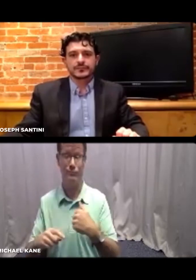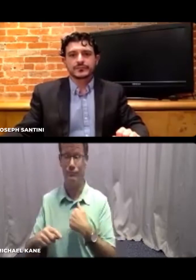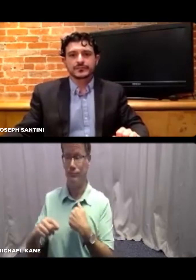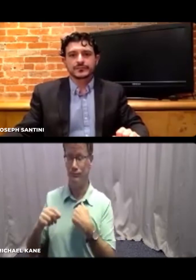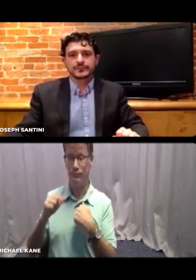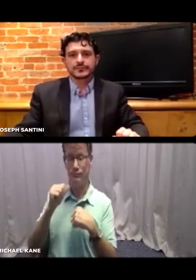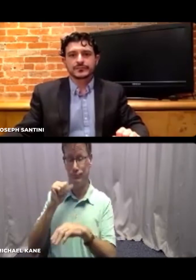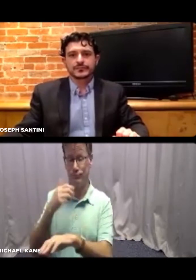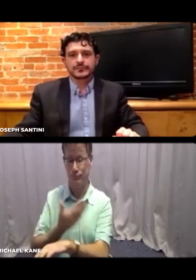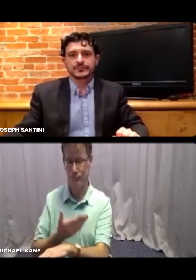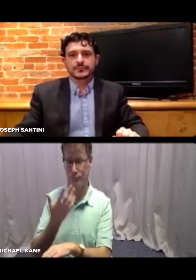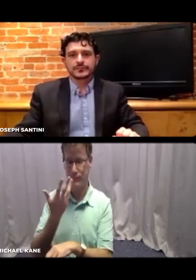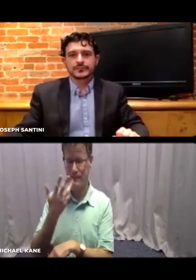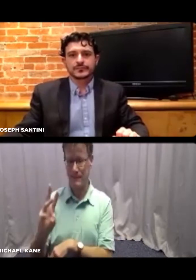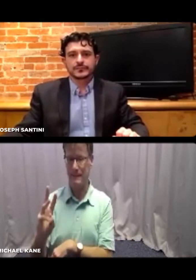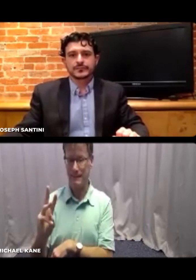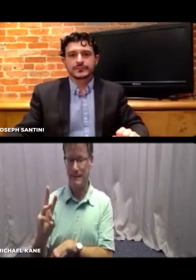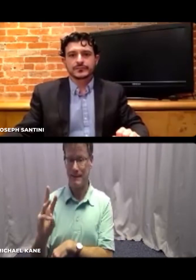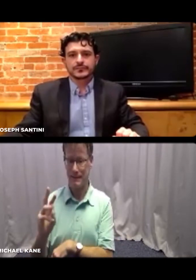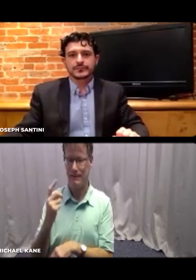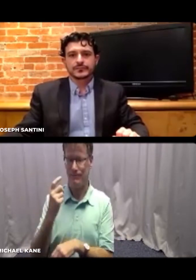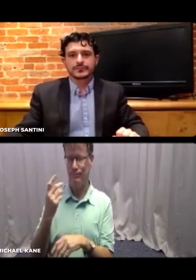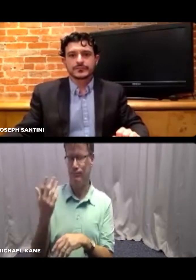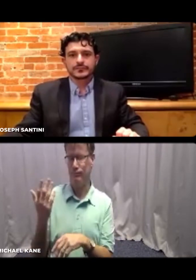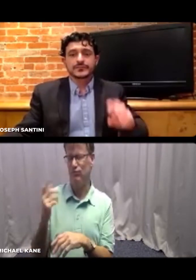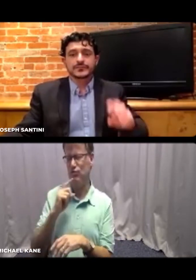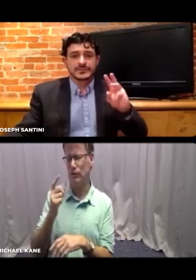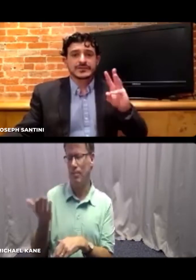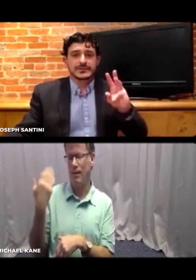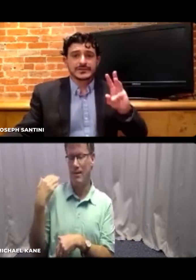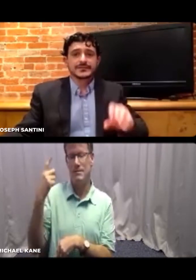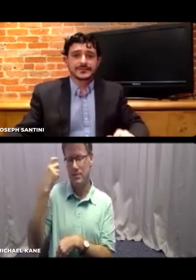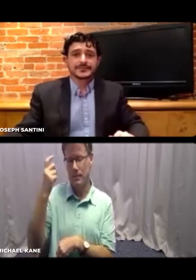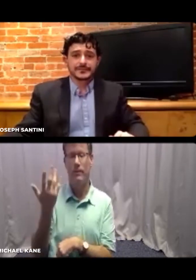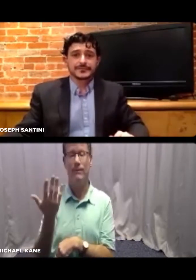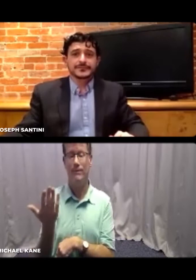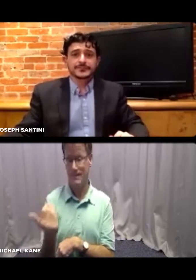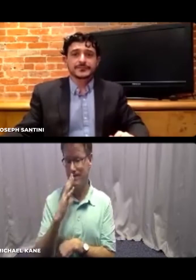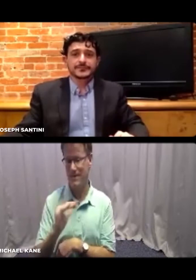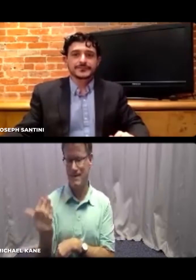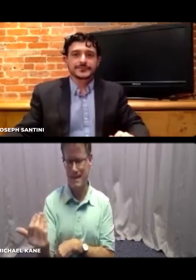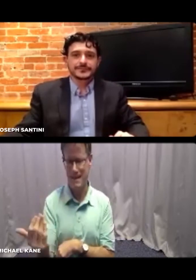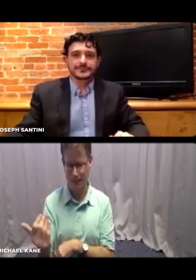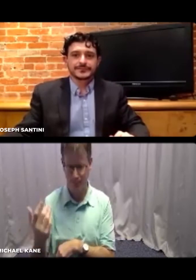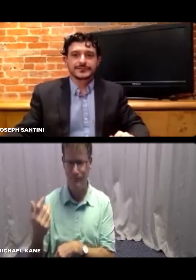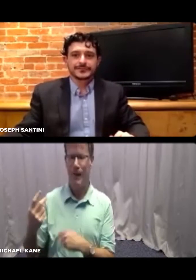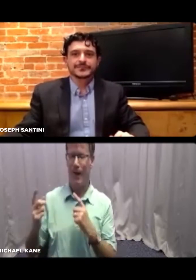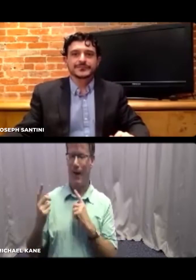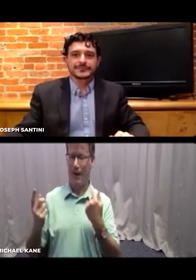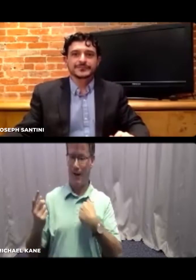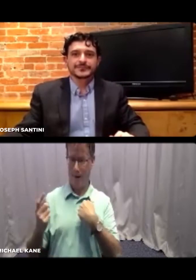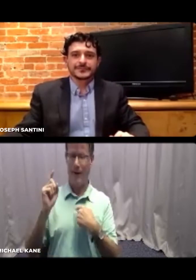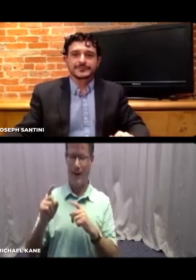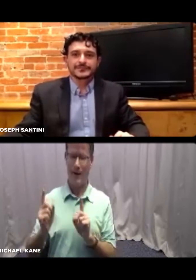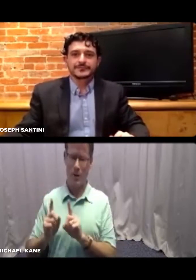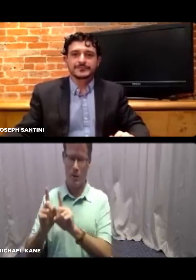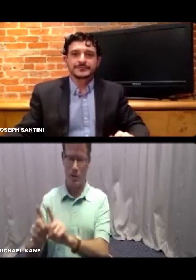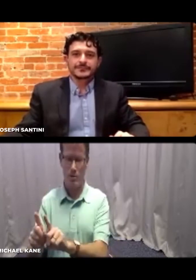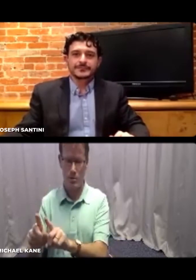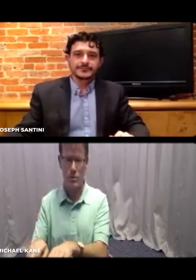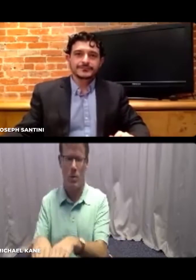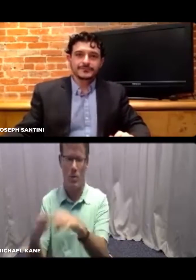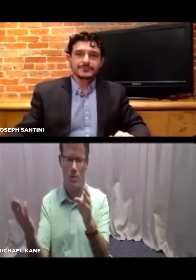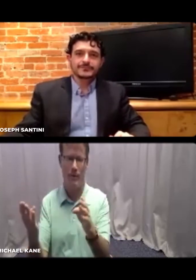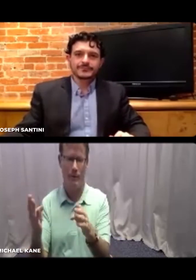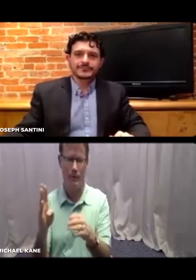my daughter, she's 16. Last summer, when she was 15, we went to the